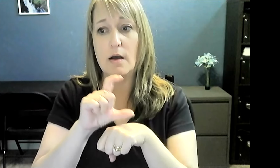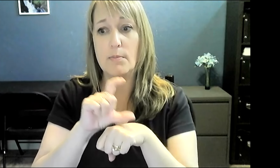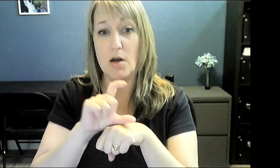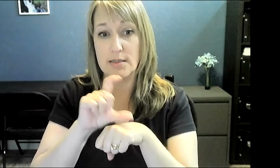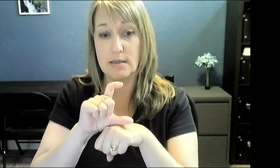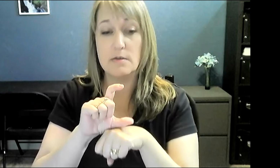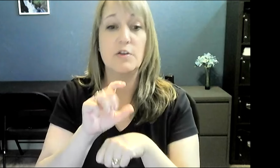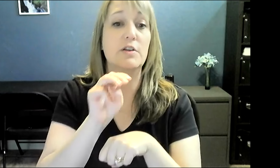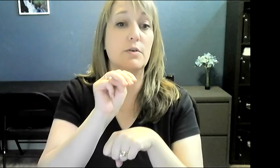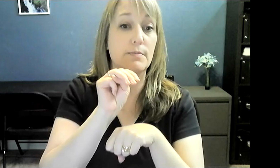mosque. So you can do,